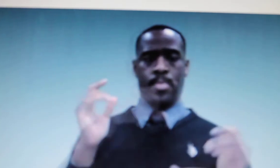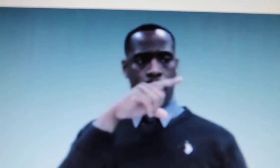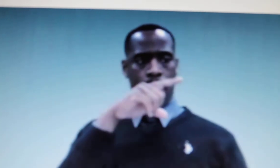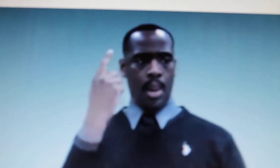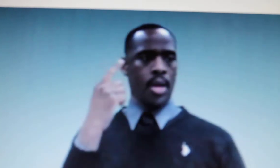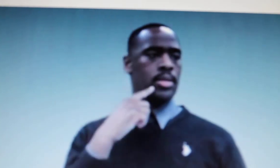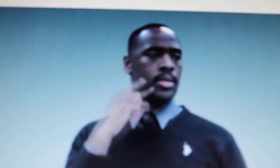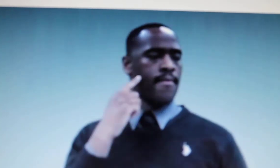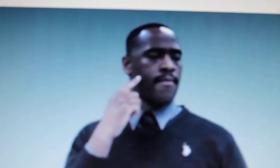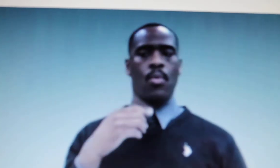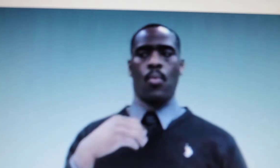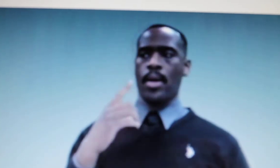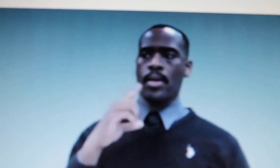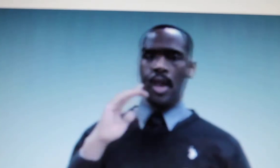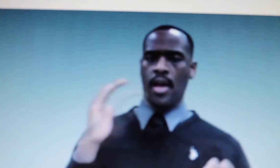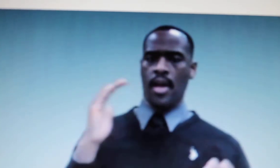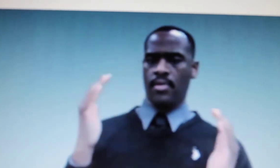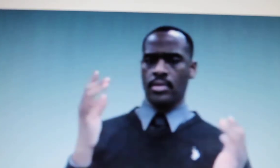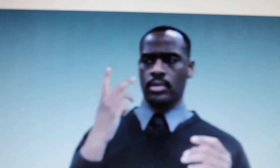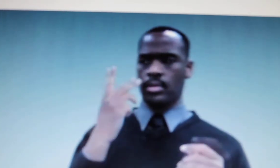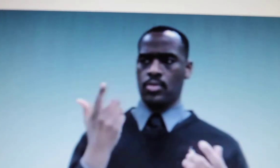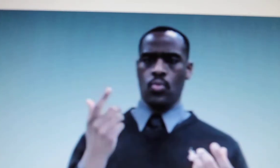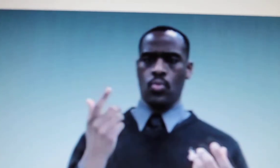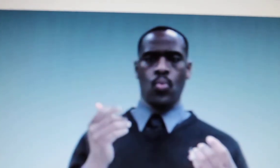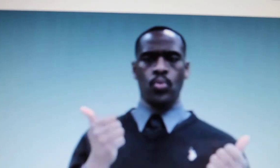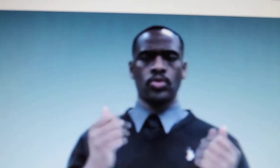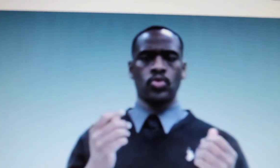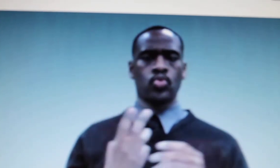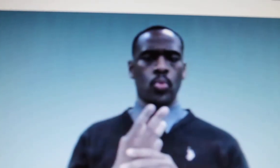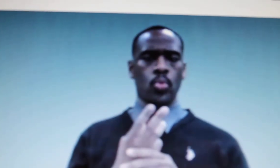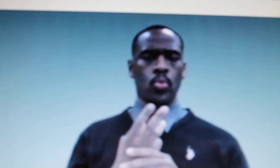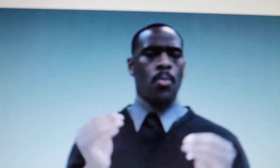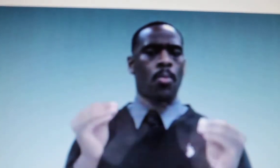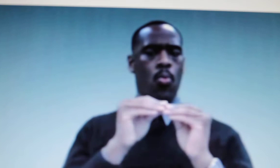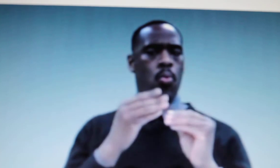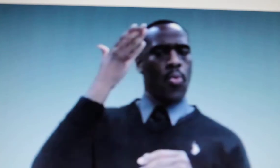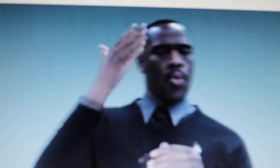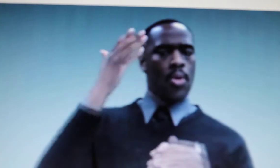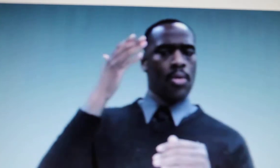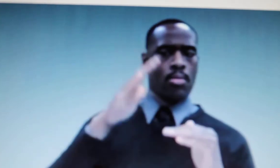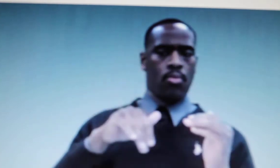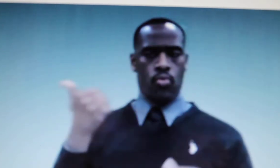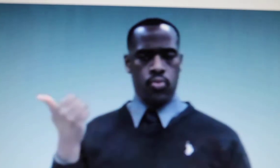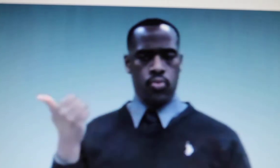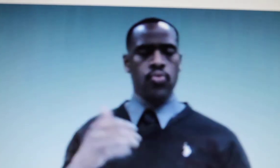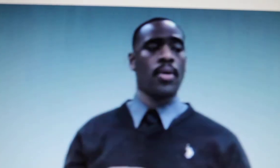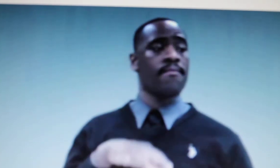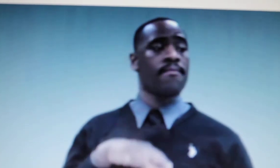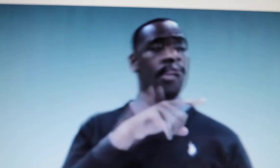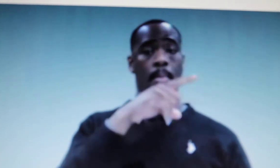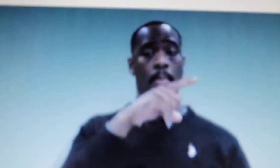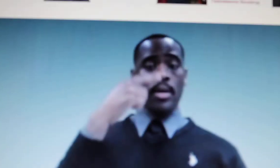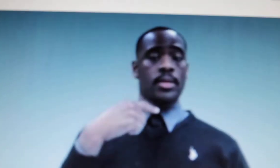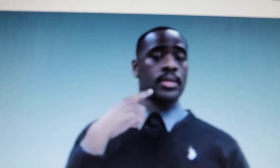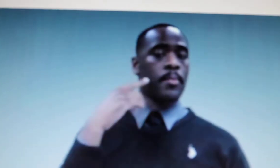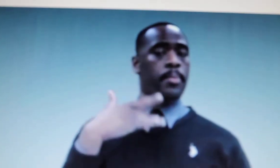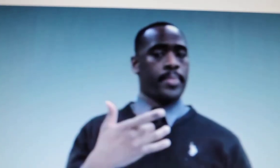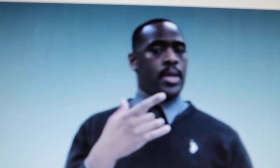We again compared black deaf signers with white deaf signers, and we found that black